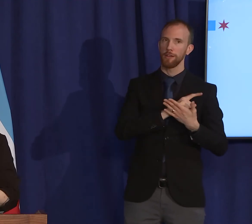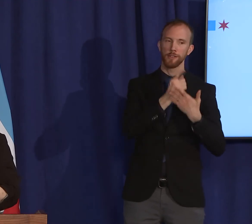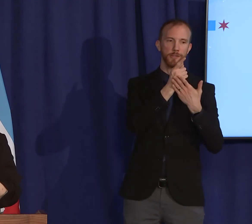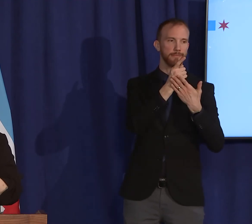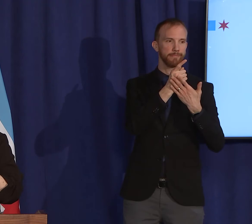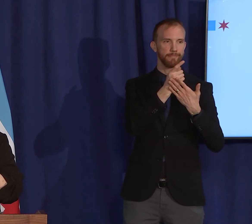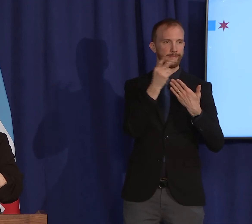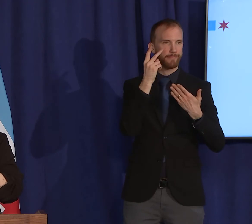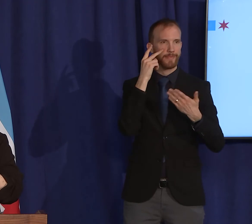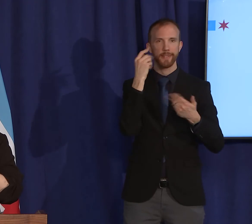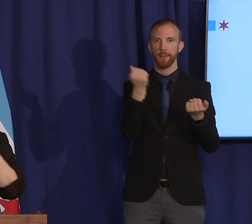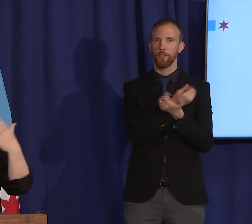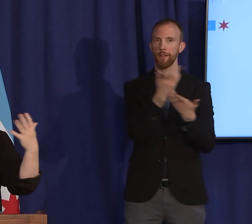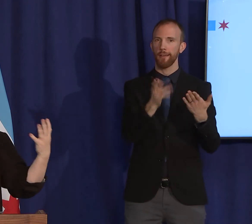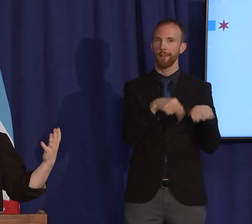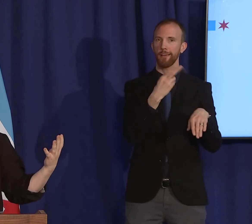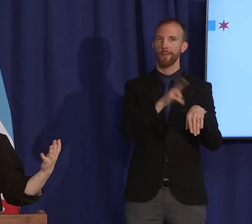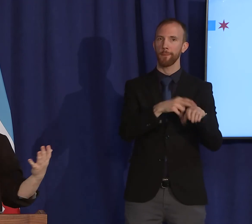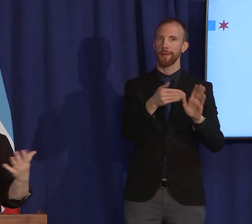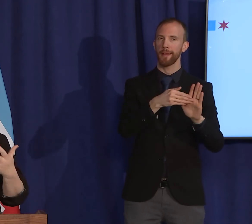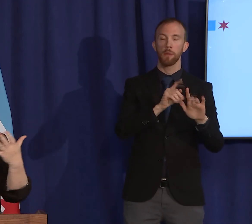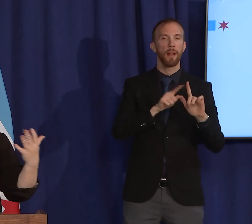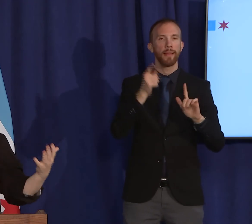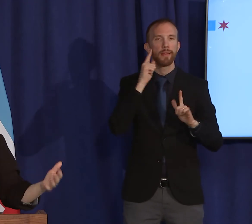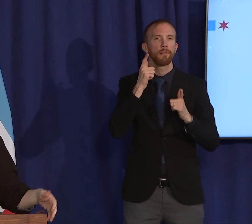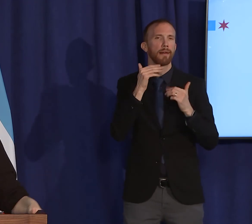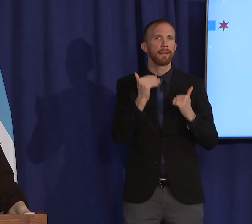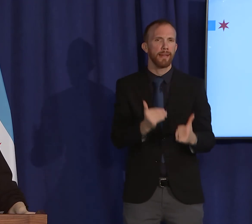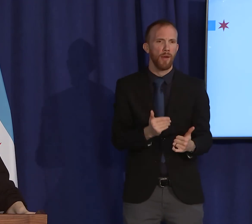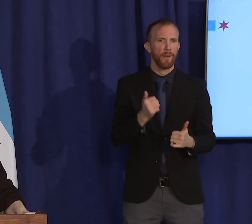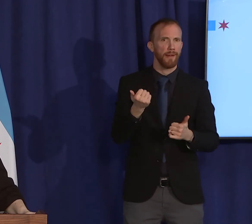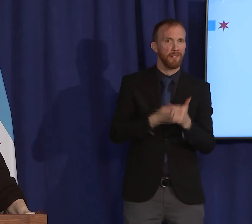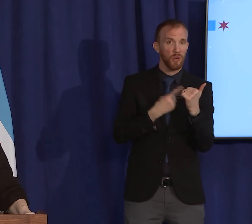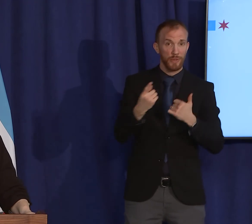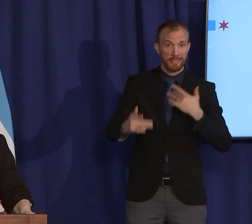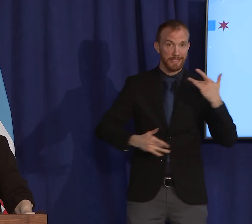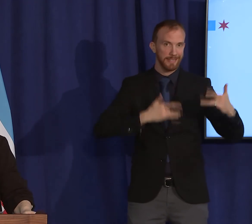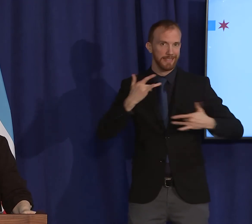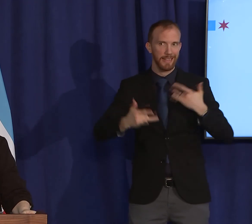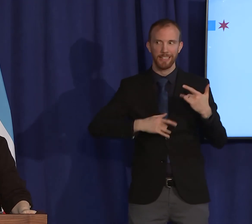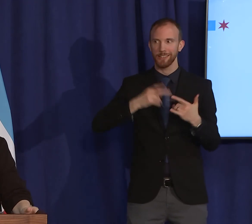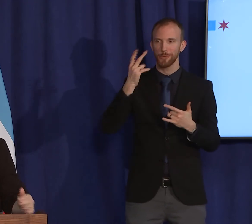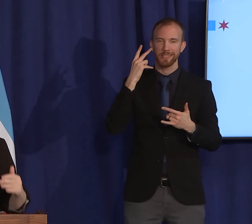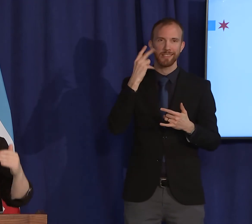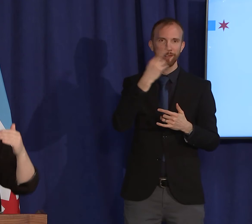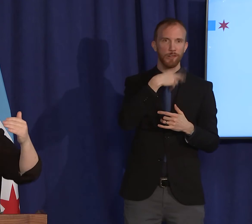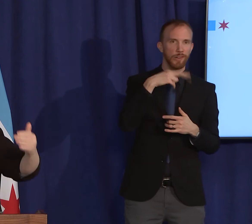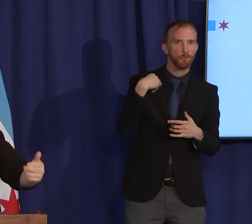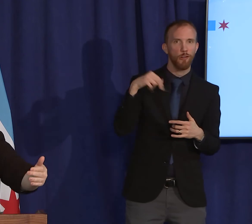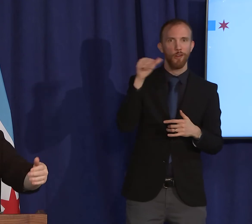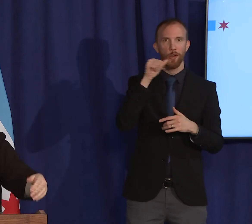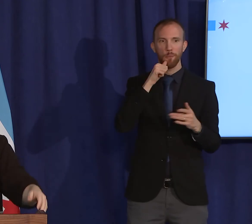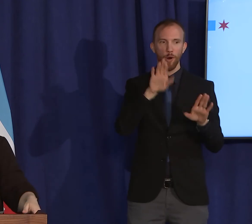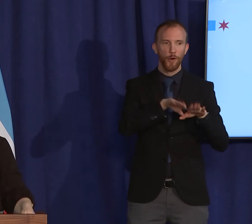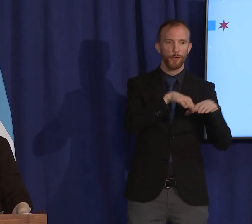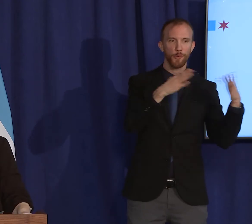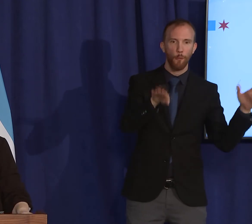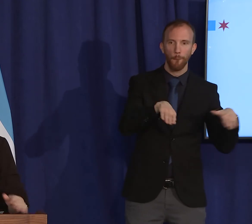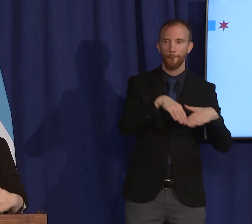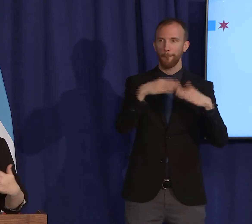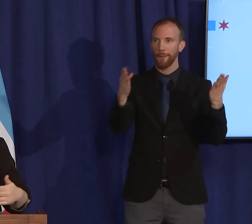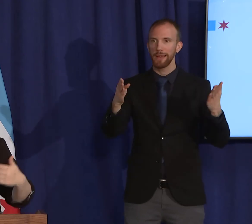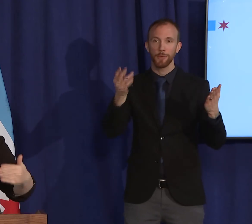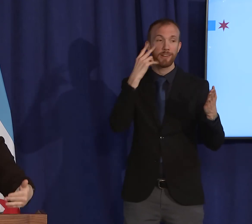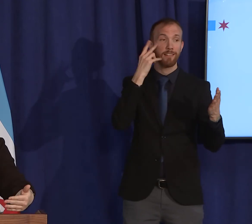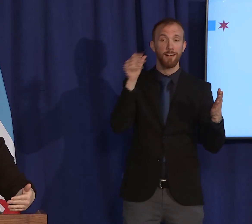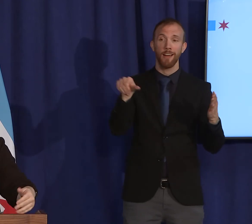the promise of vaccine, plus just the fact that there has been quite a lot of reopening and then many more signals for further reopening, that